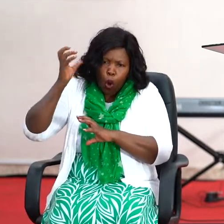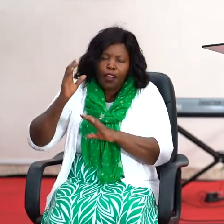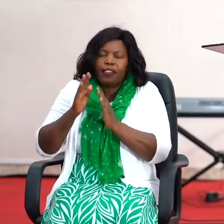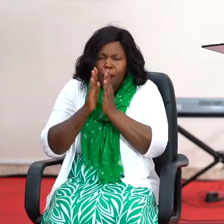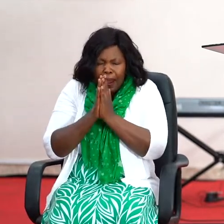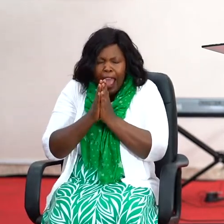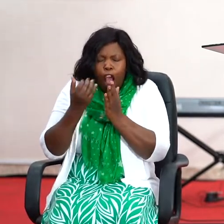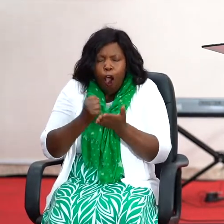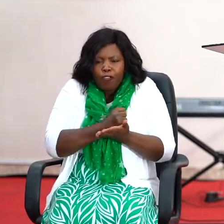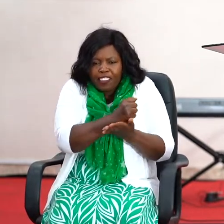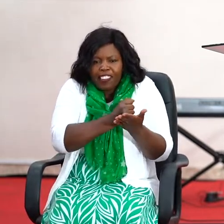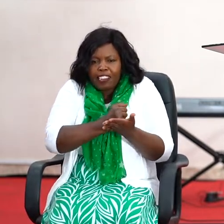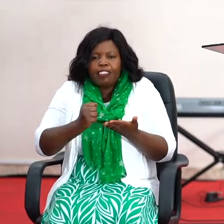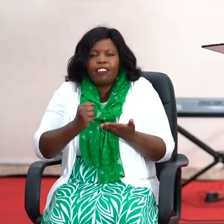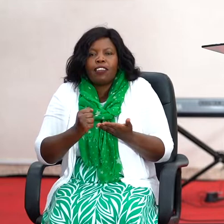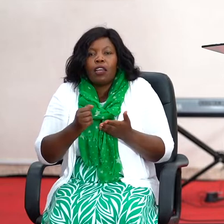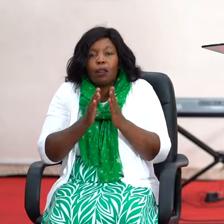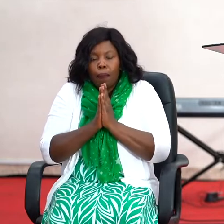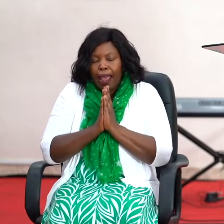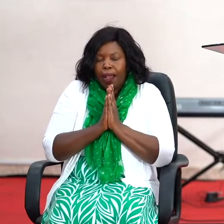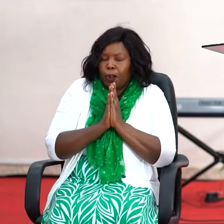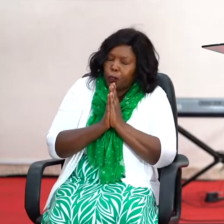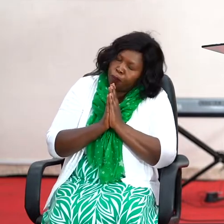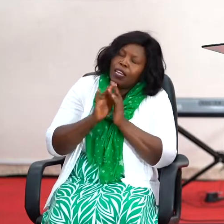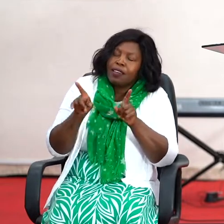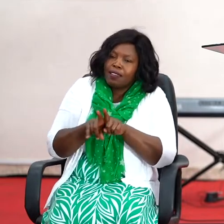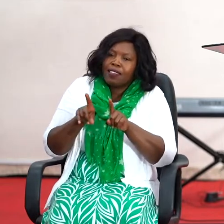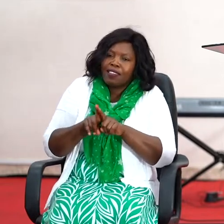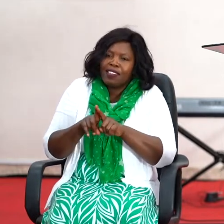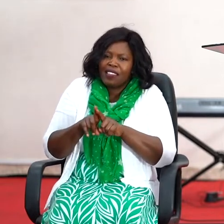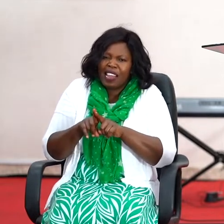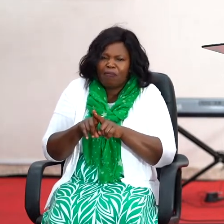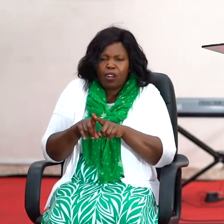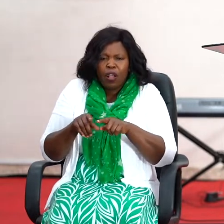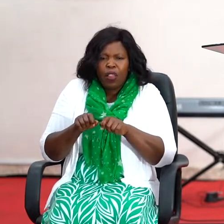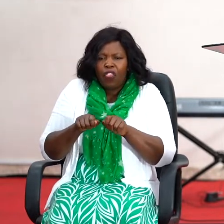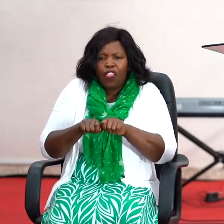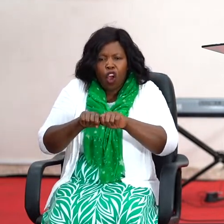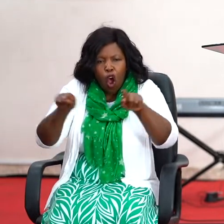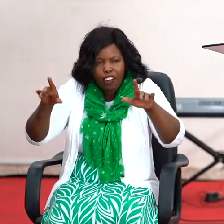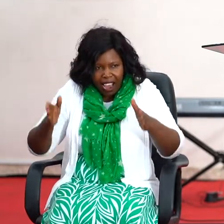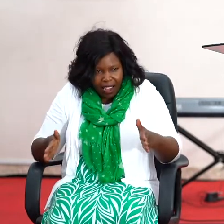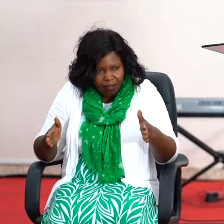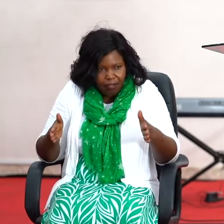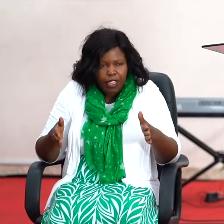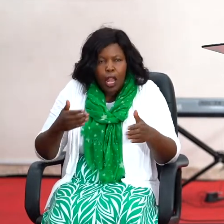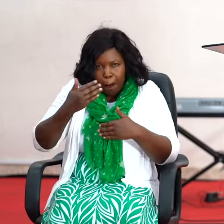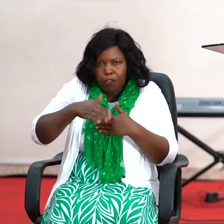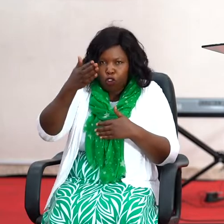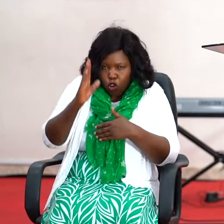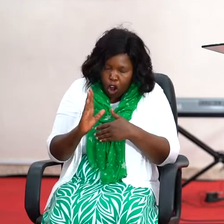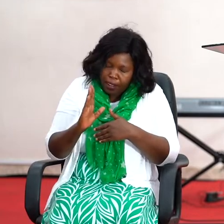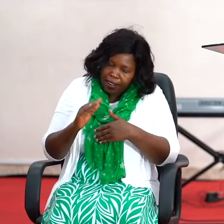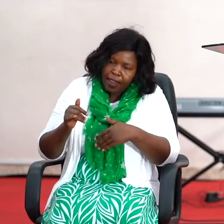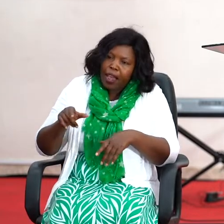of the saints, they are put there. And they are like incense before God. They are like incense before God. And so